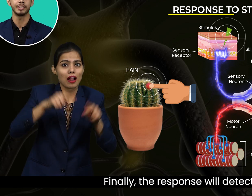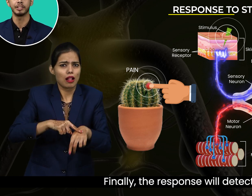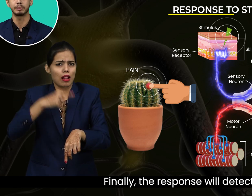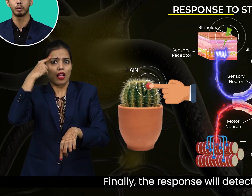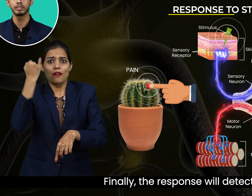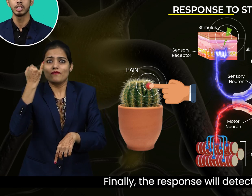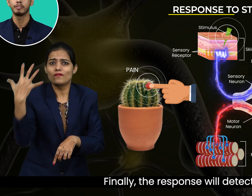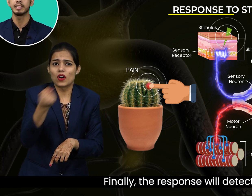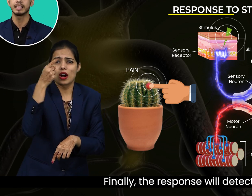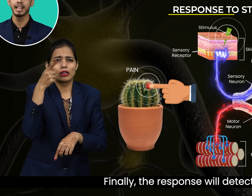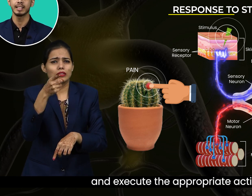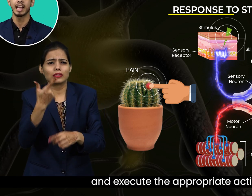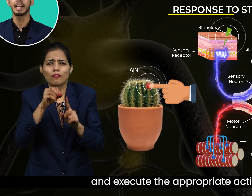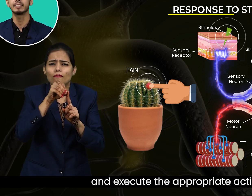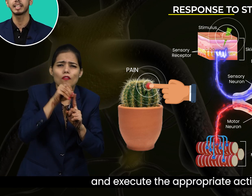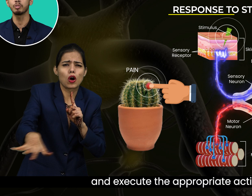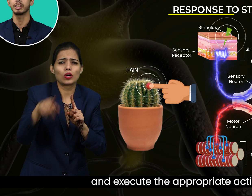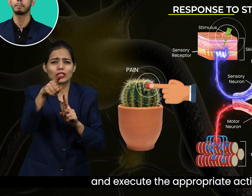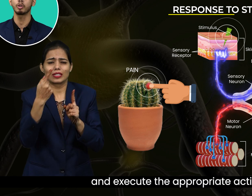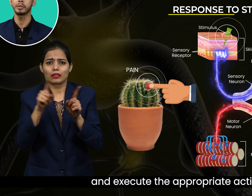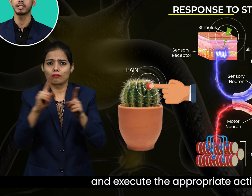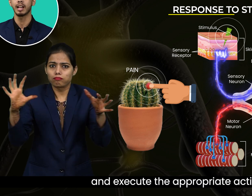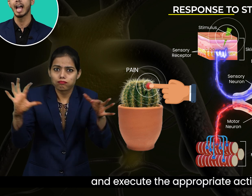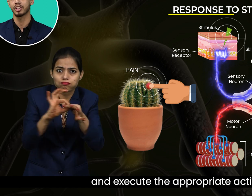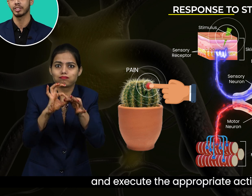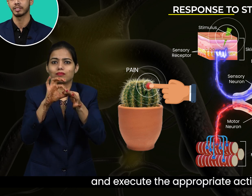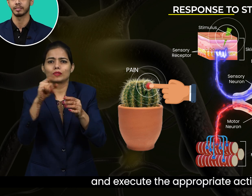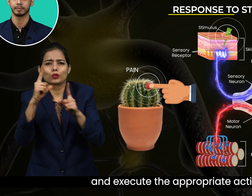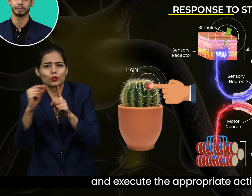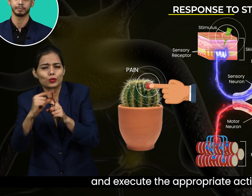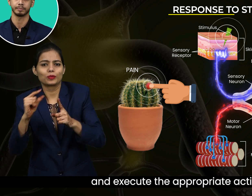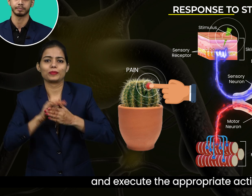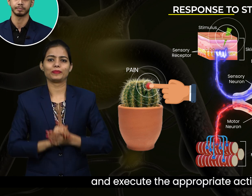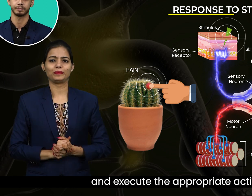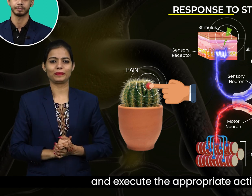Finally, the response will detect and execute the appropriate action.